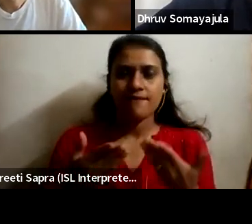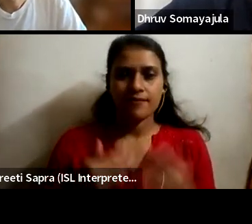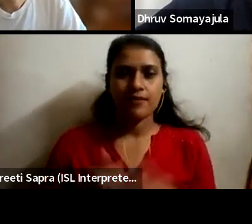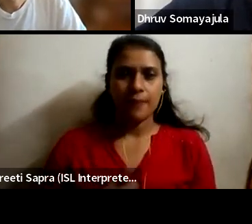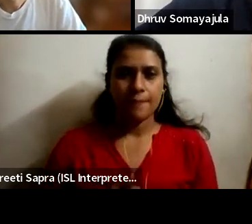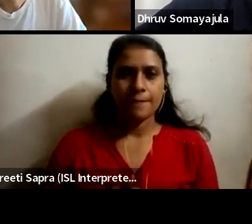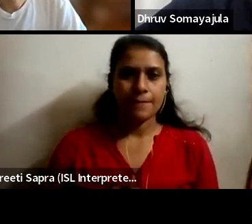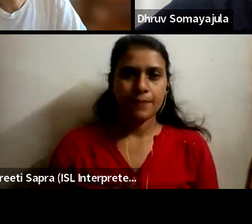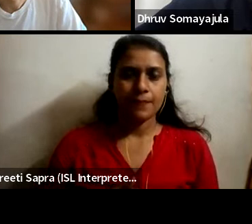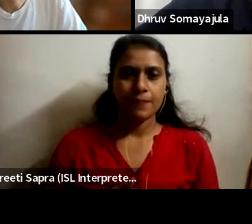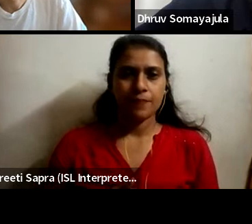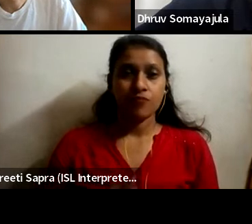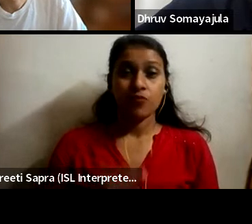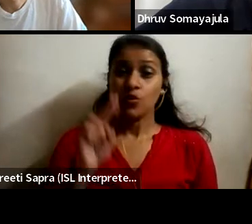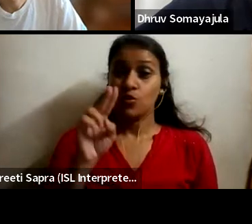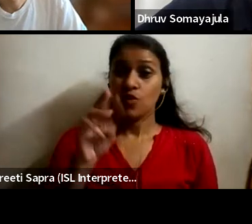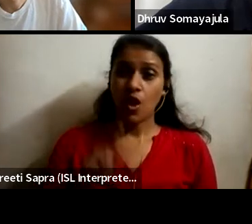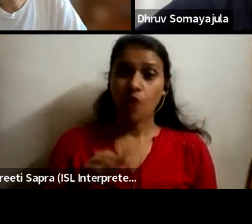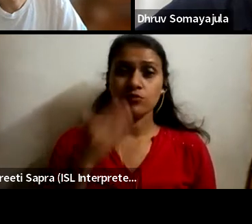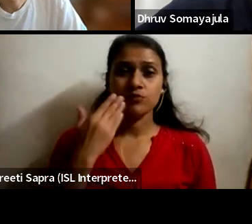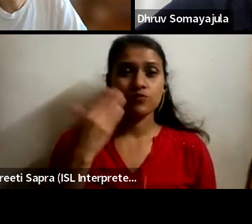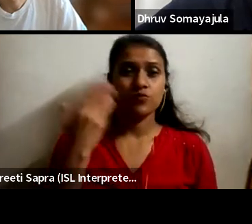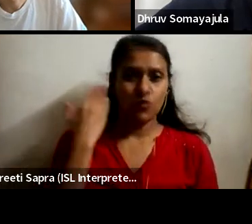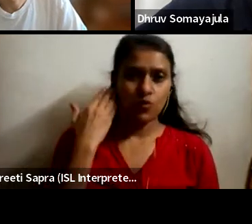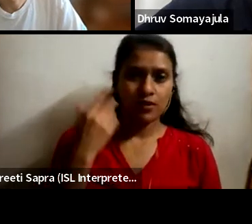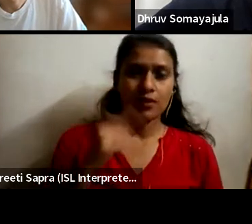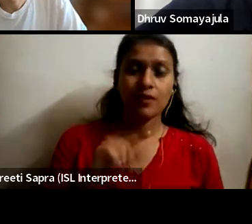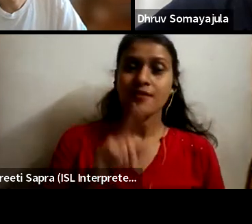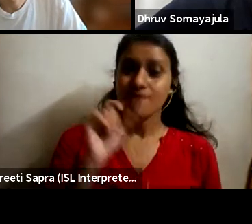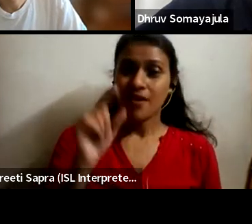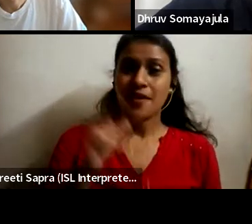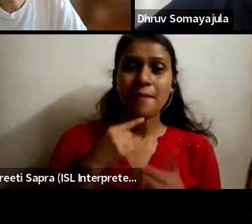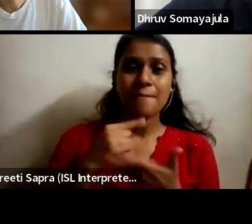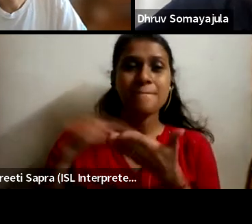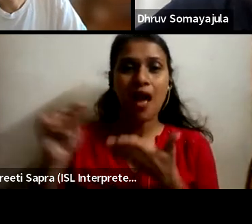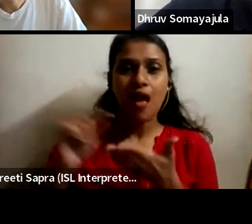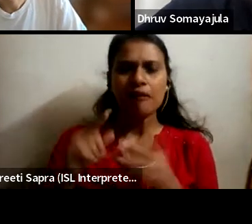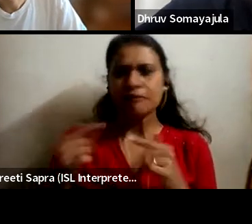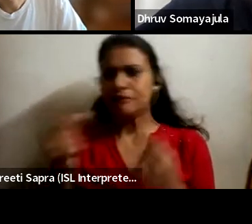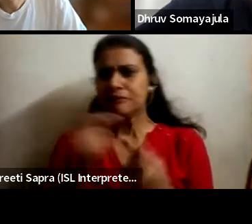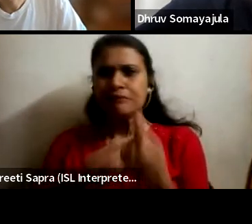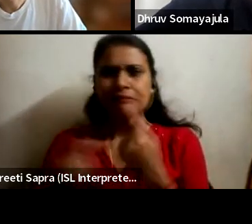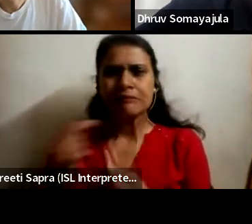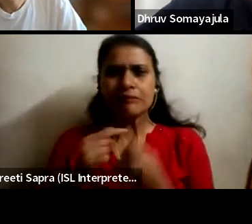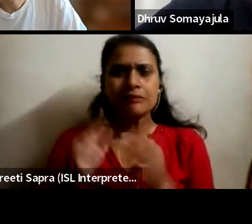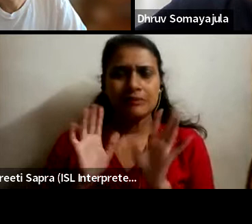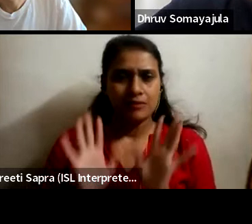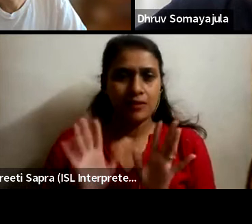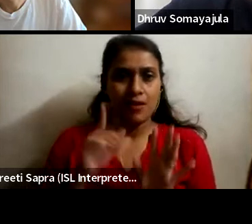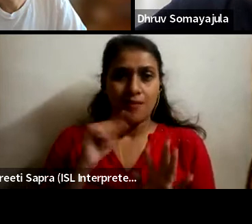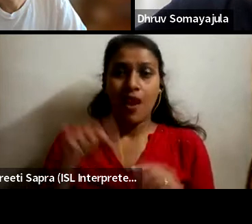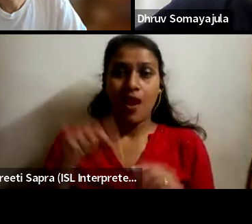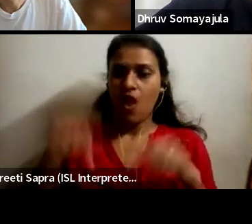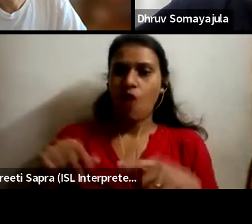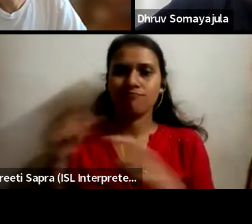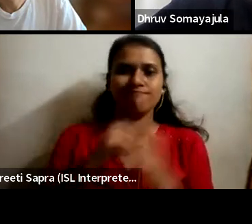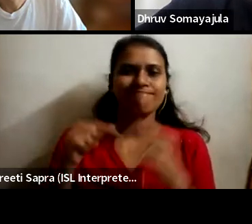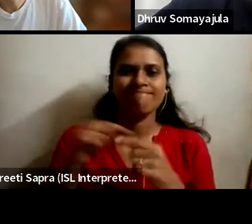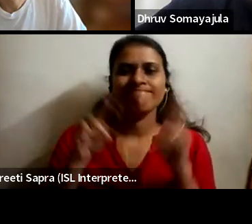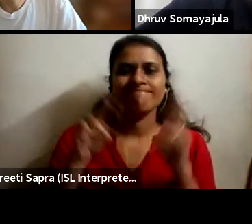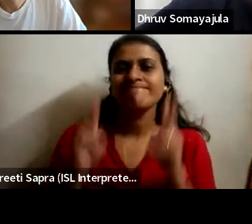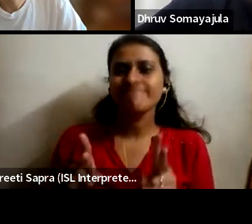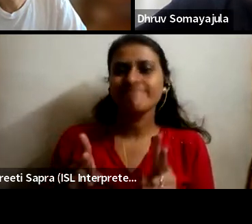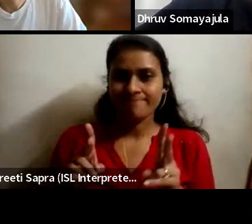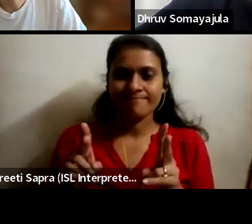as 2000, when a lot of these laws were first passed, there was conflict then, and there is conflict now. So I think